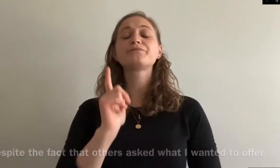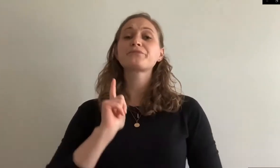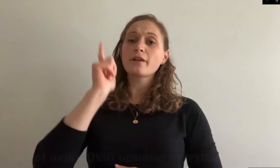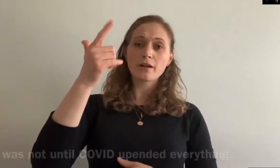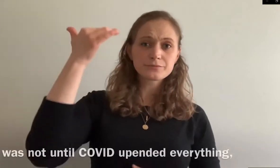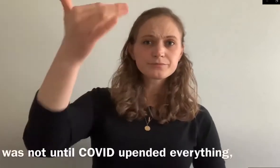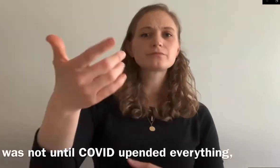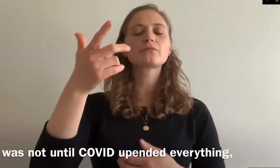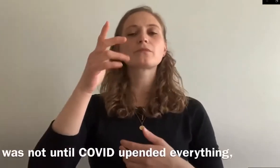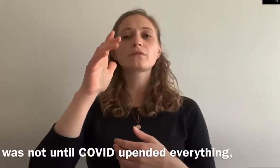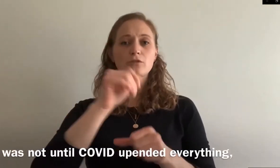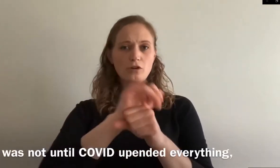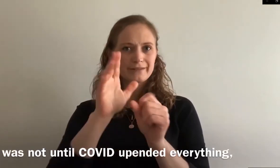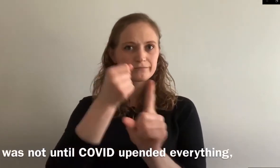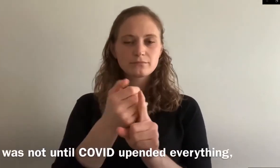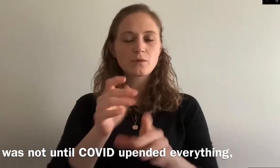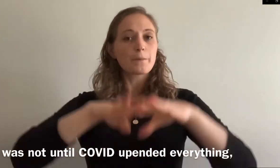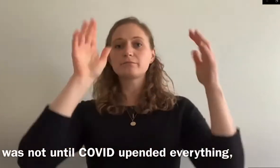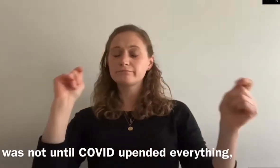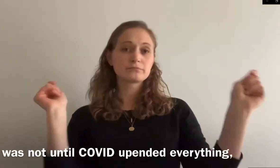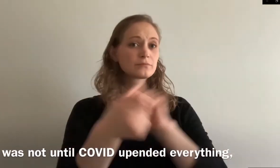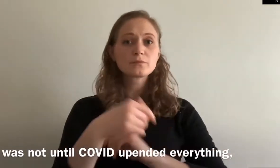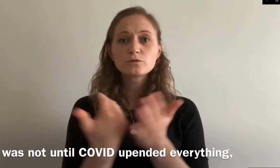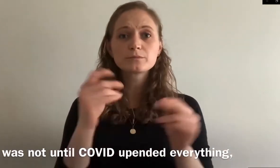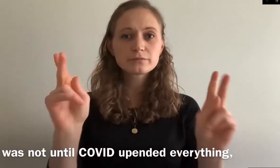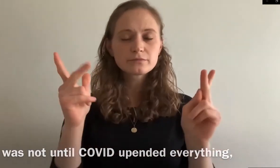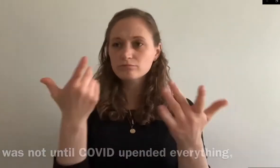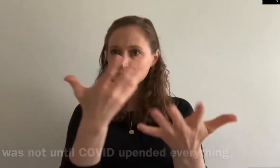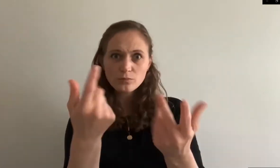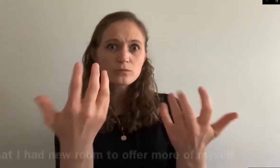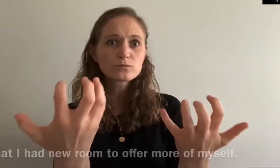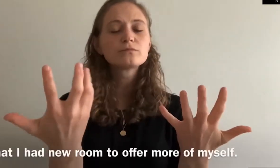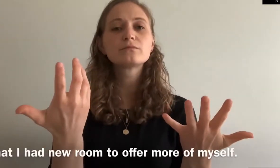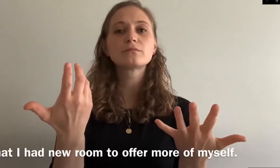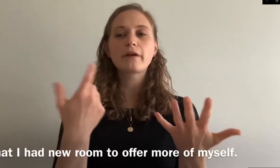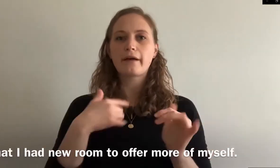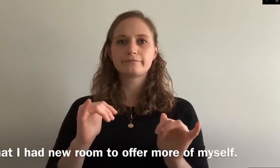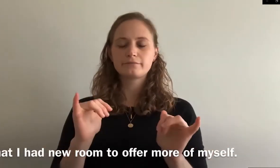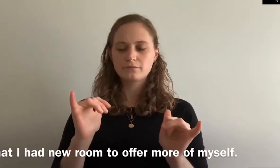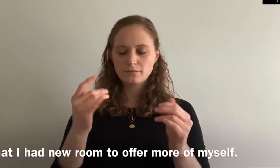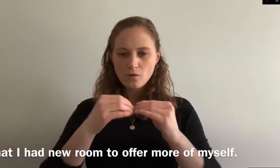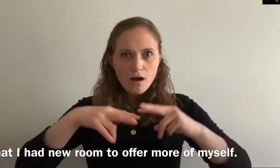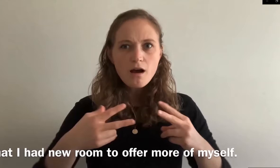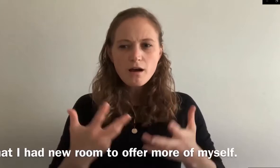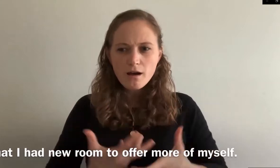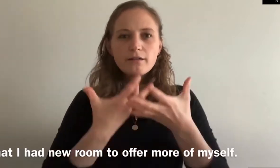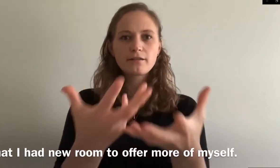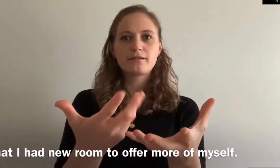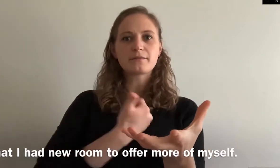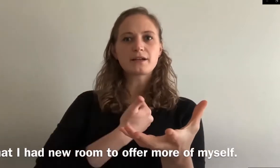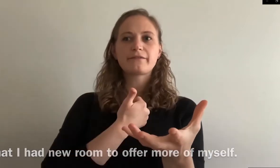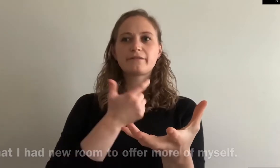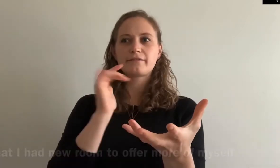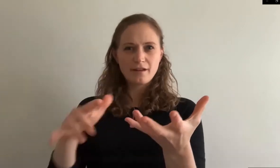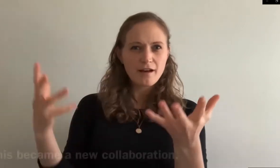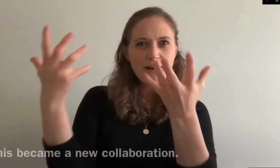ask what I could offer, I didn't really have that opportunity until COVID upended